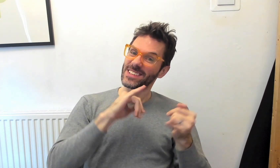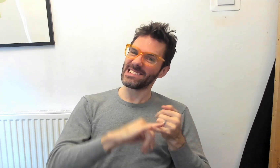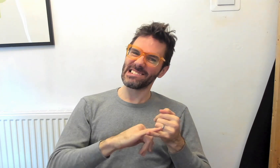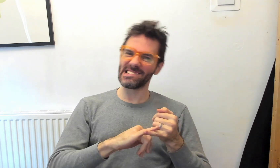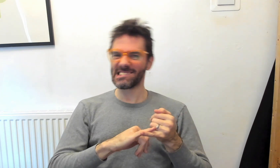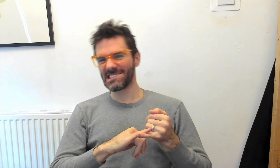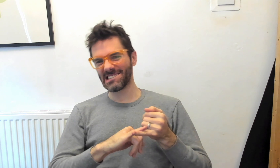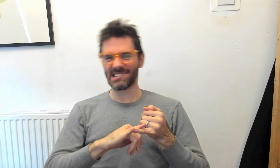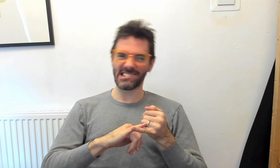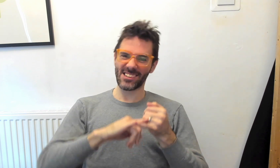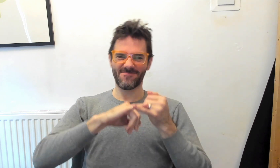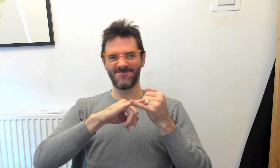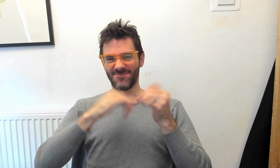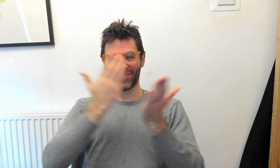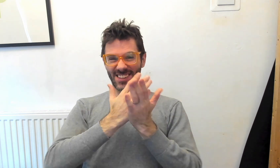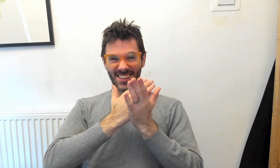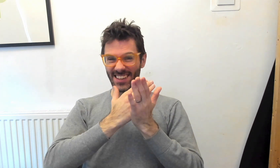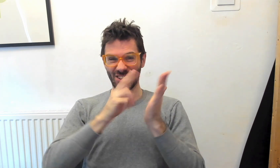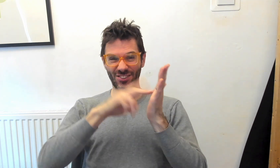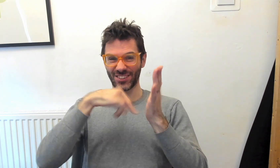Node.js really is inadequate.